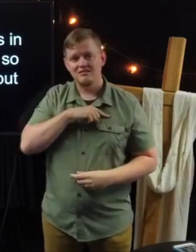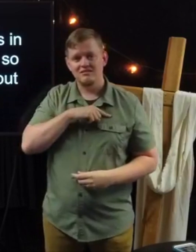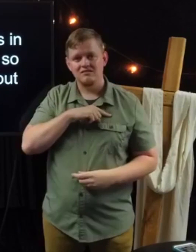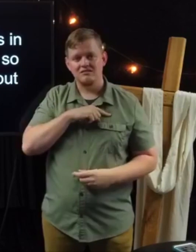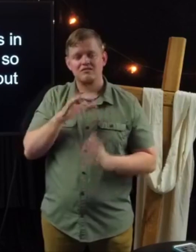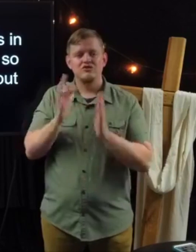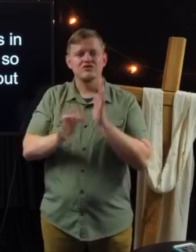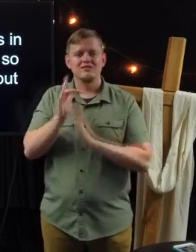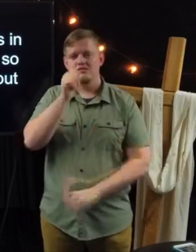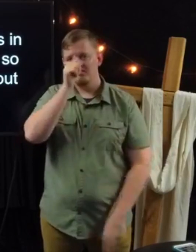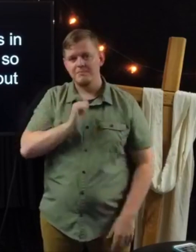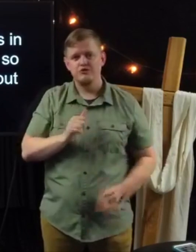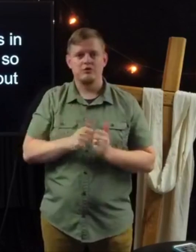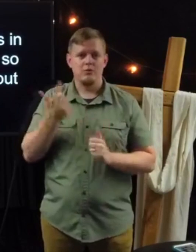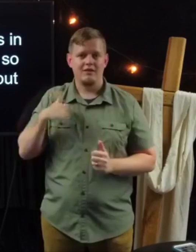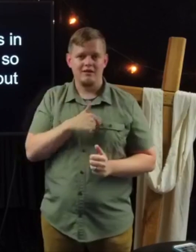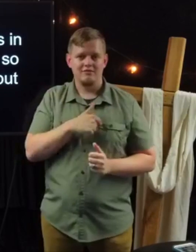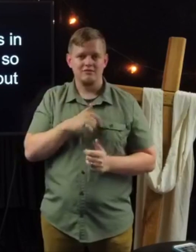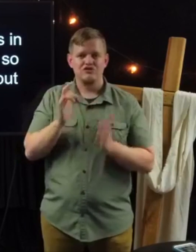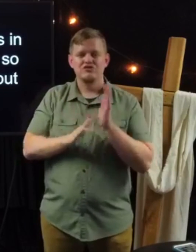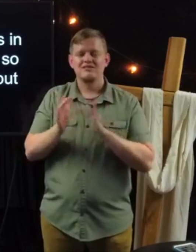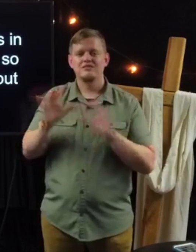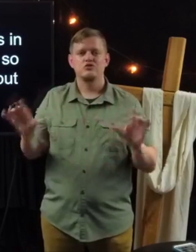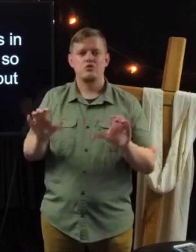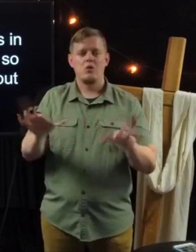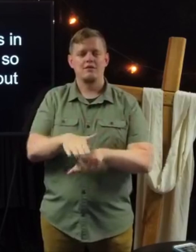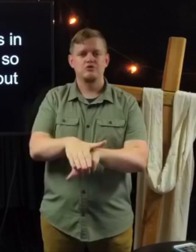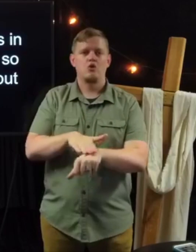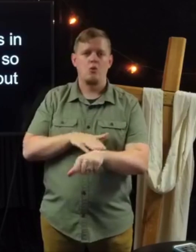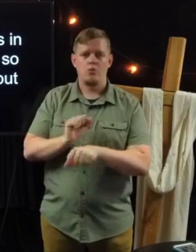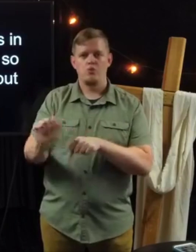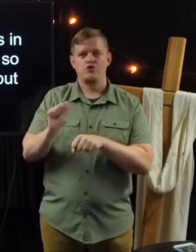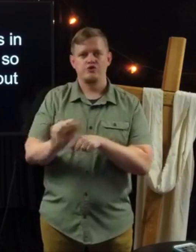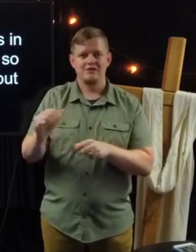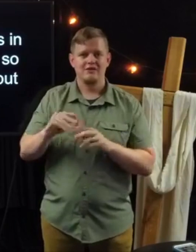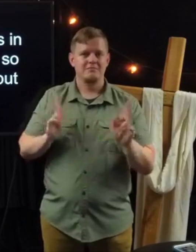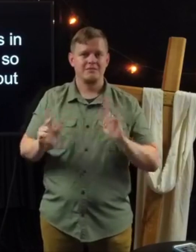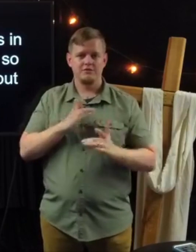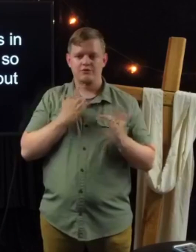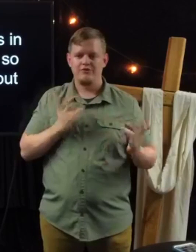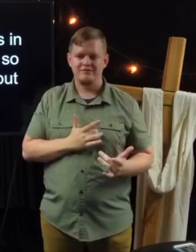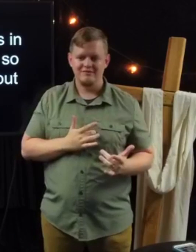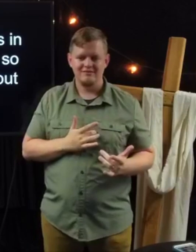But for us, it's the same. Jesus is patient with us. He does the slow work in people's